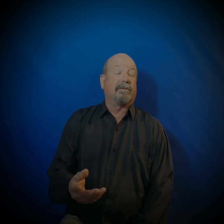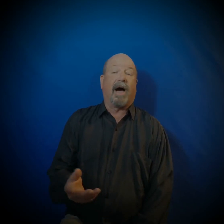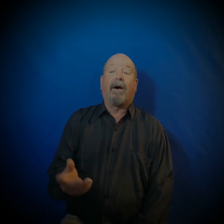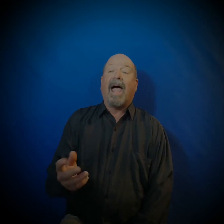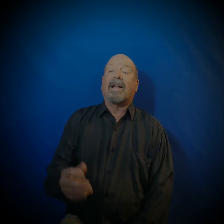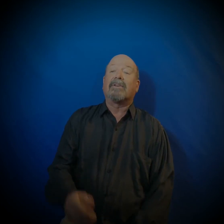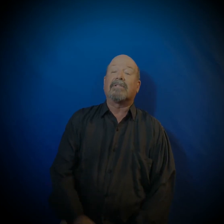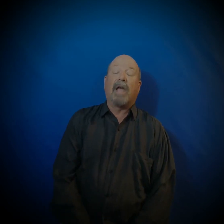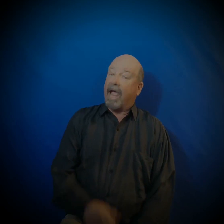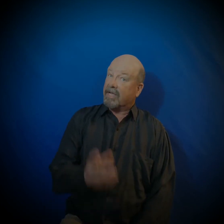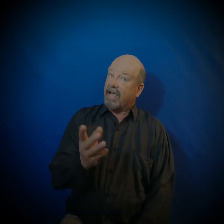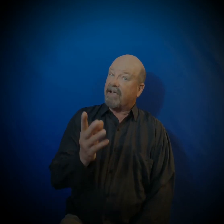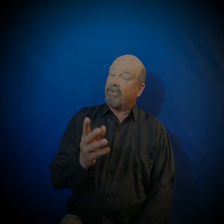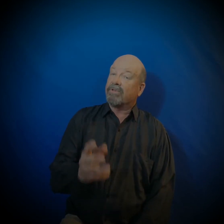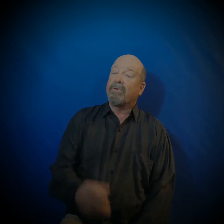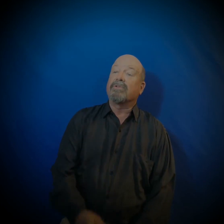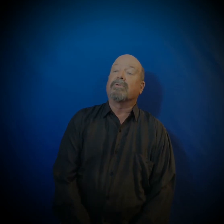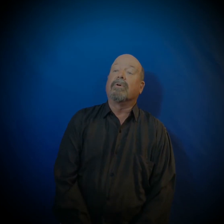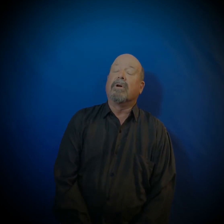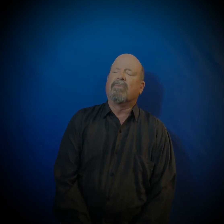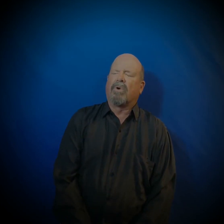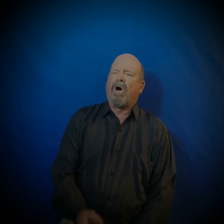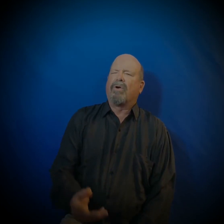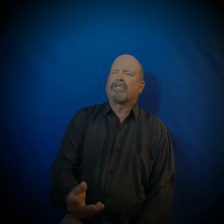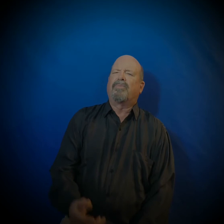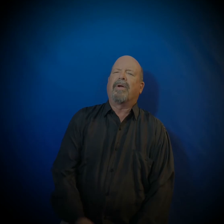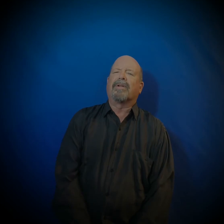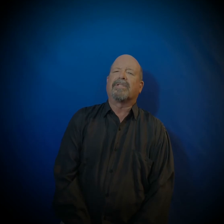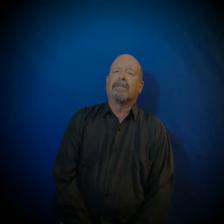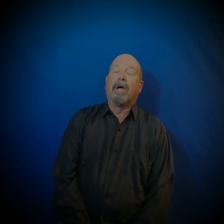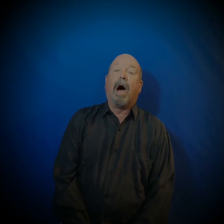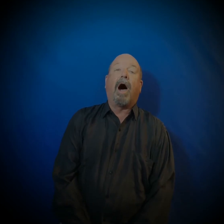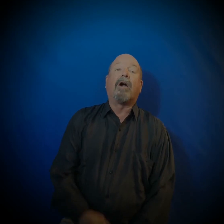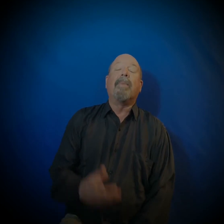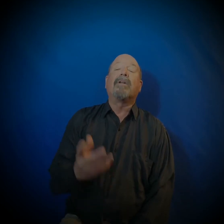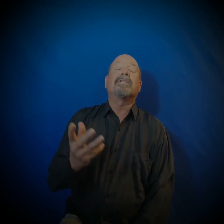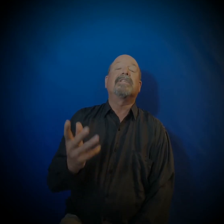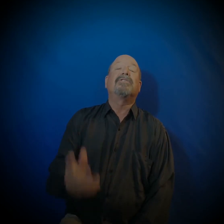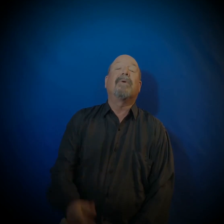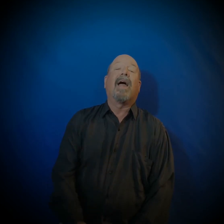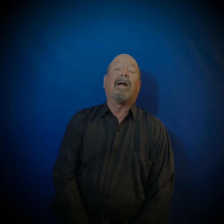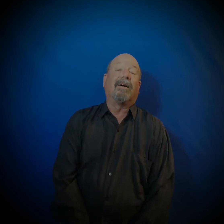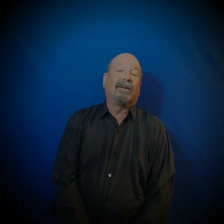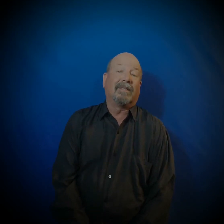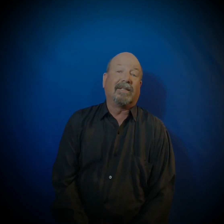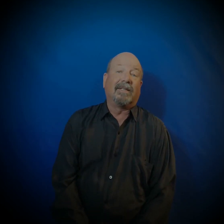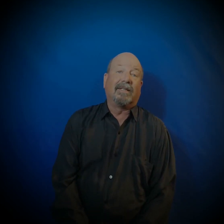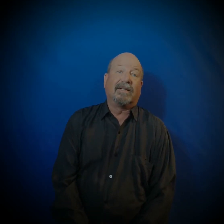our actors, as I foretold you, were all spirits and are melted into air.